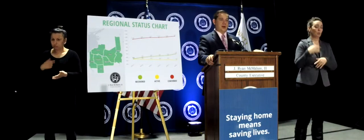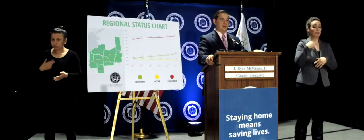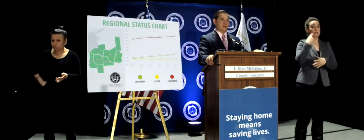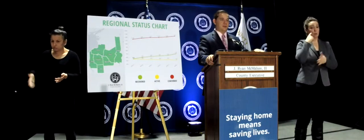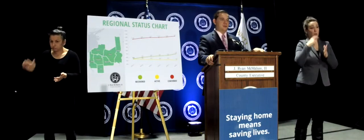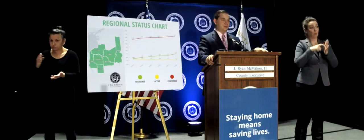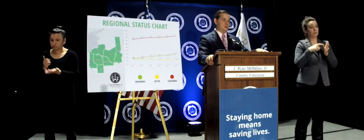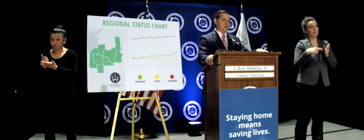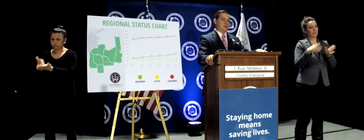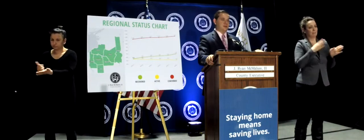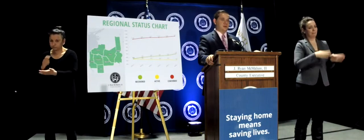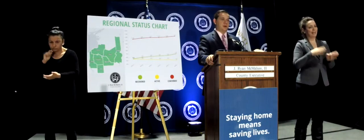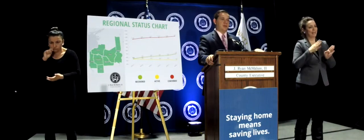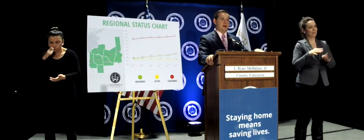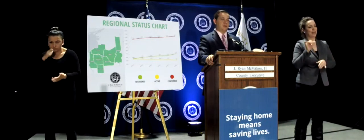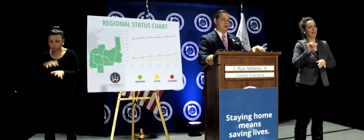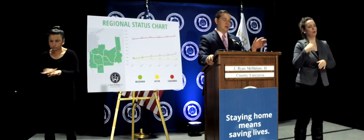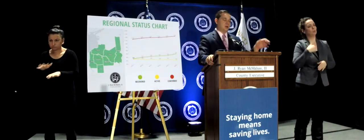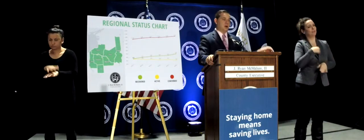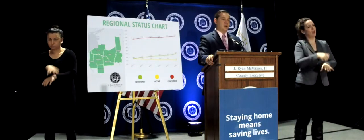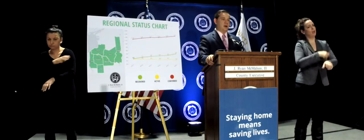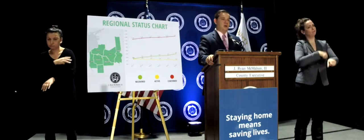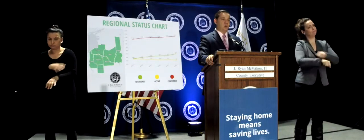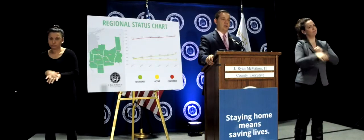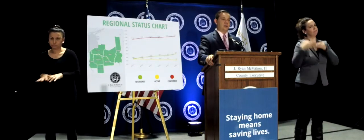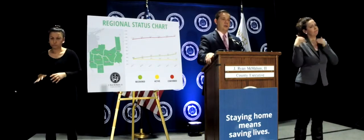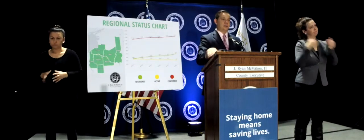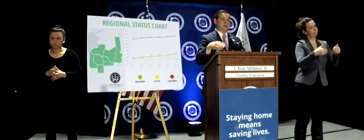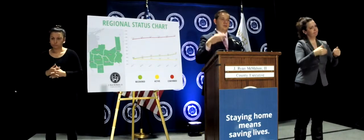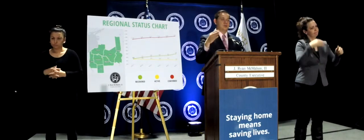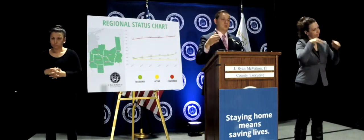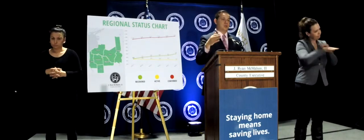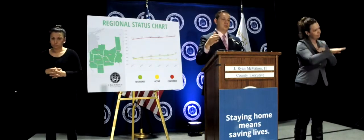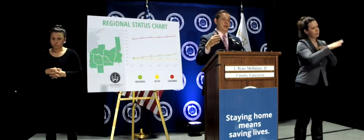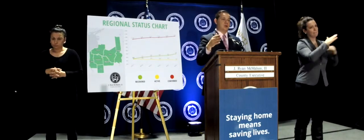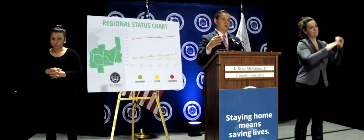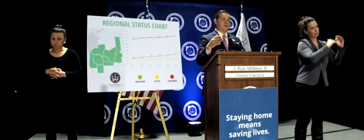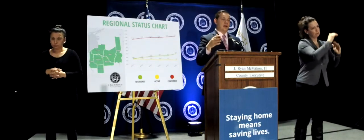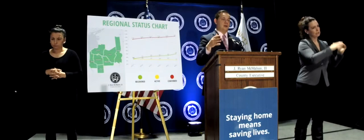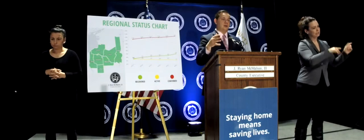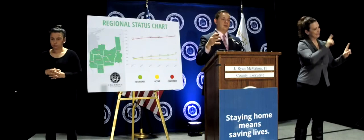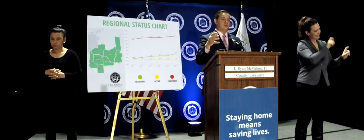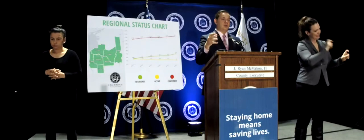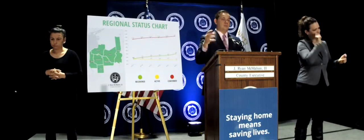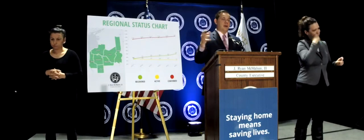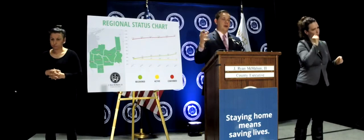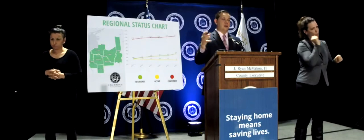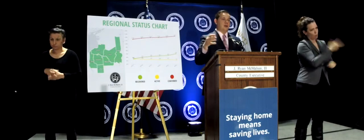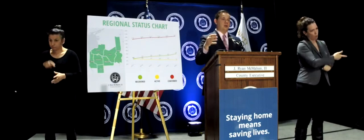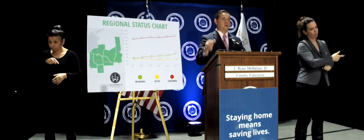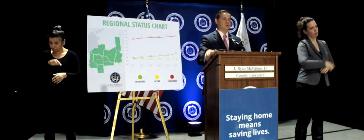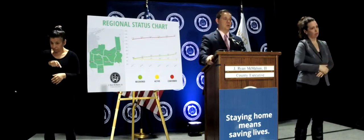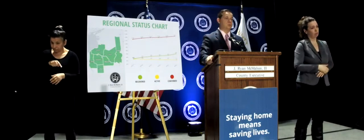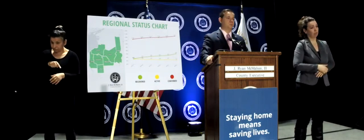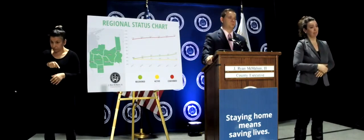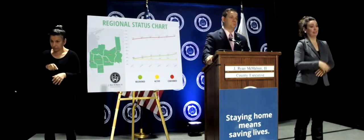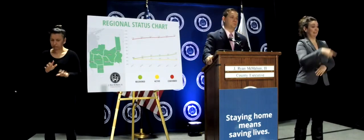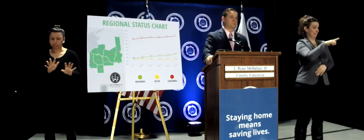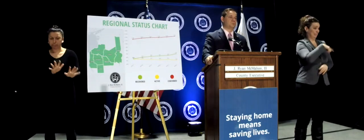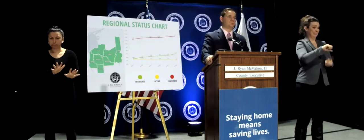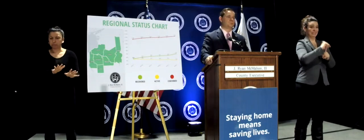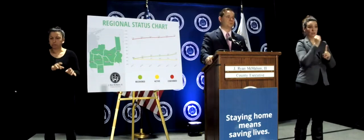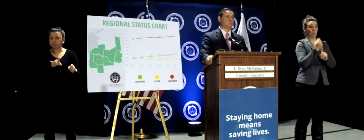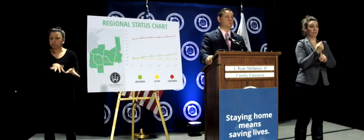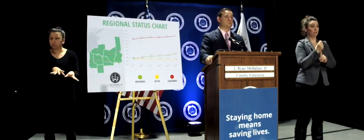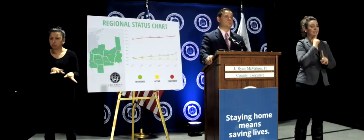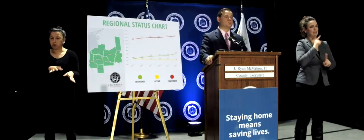to do a lot of things. They're taking us up on a lot of it. And we're getting a situation that could have gotten very bad under control. And I know